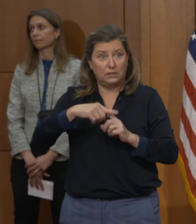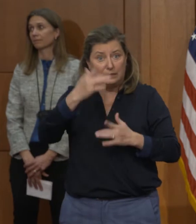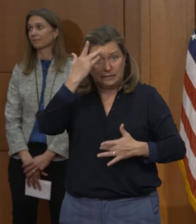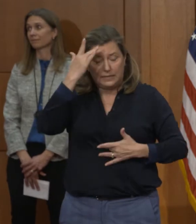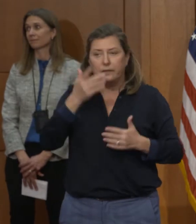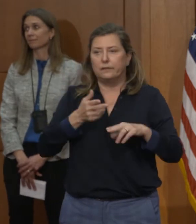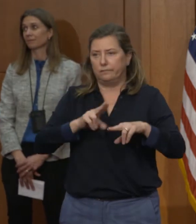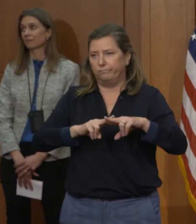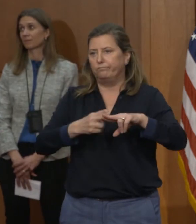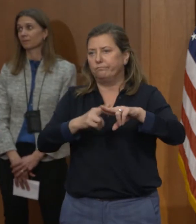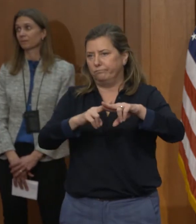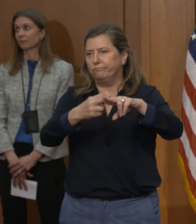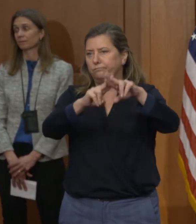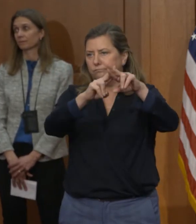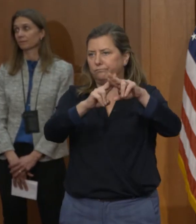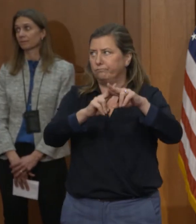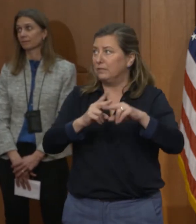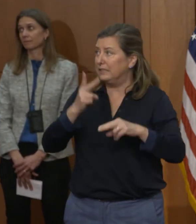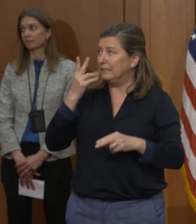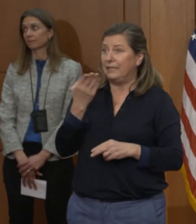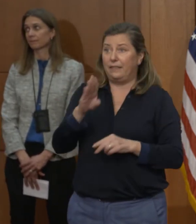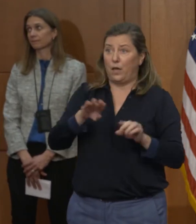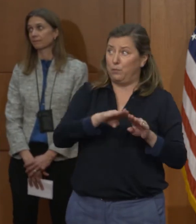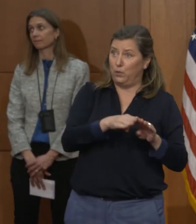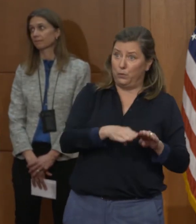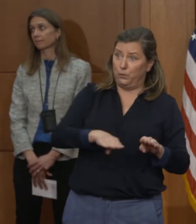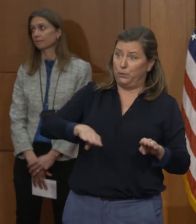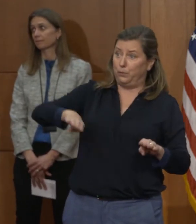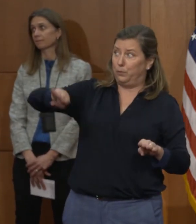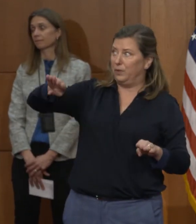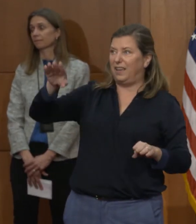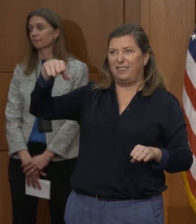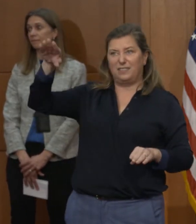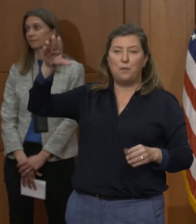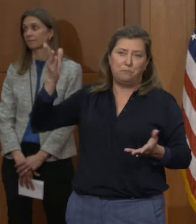can see from this chart, looking at the blue line on the top.